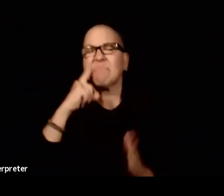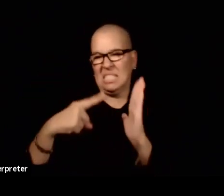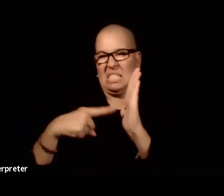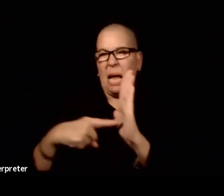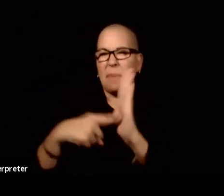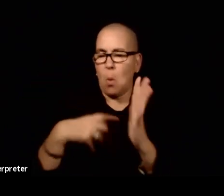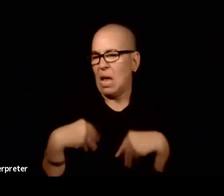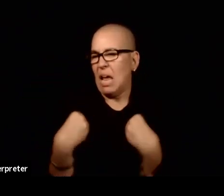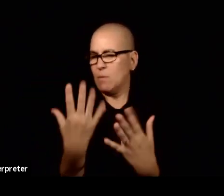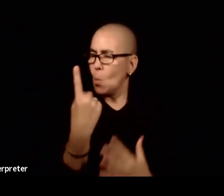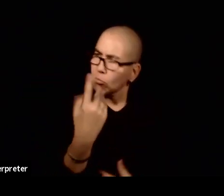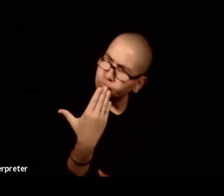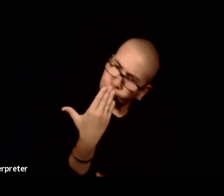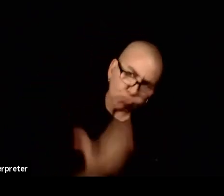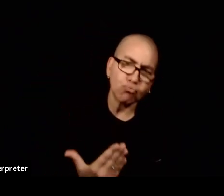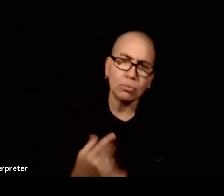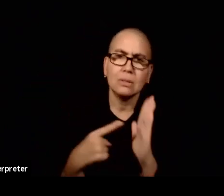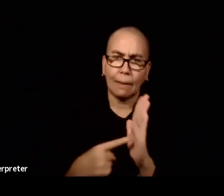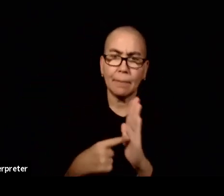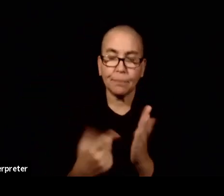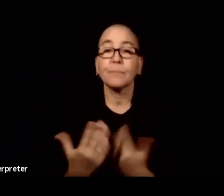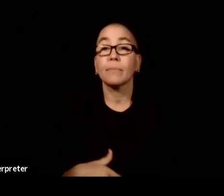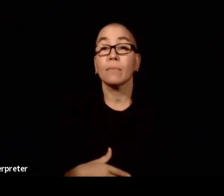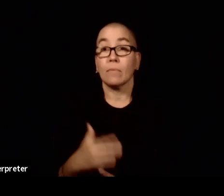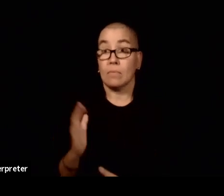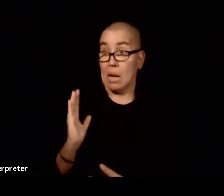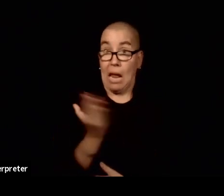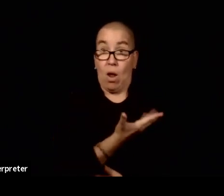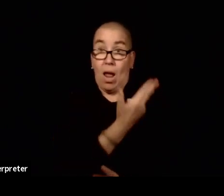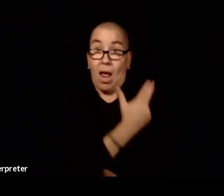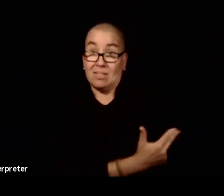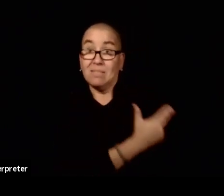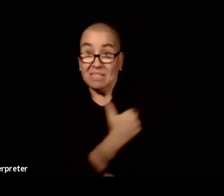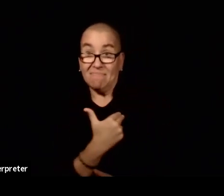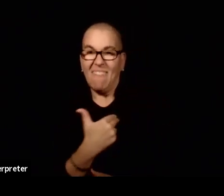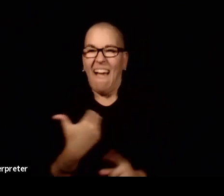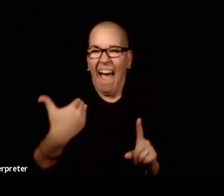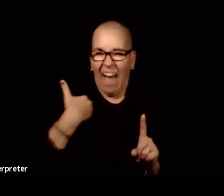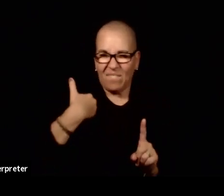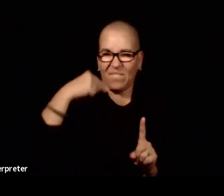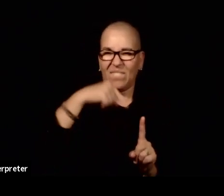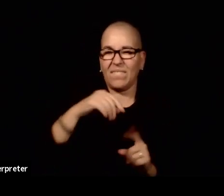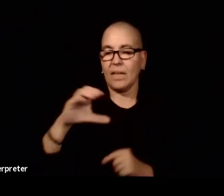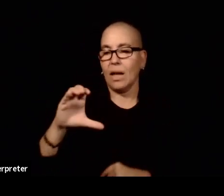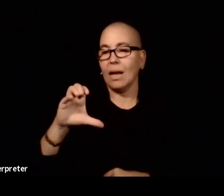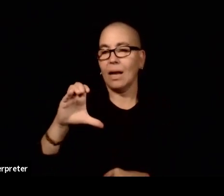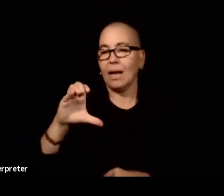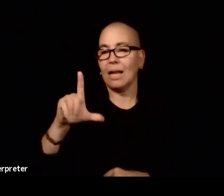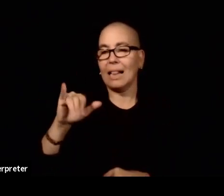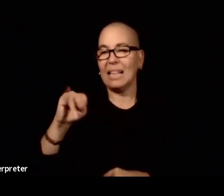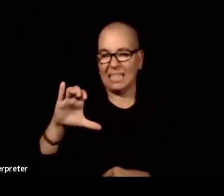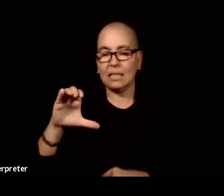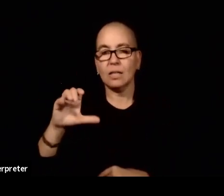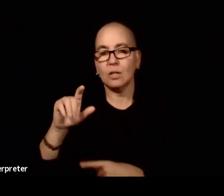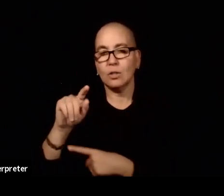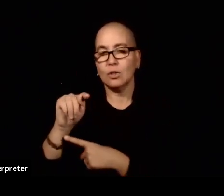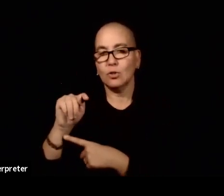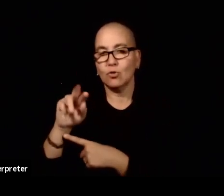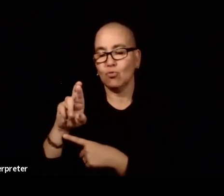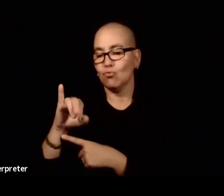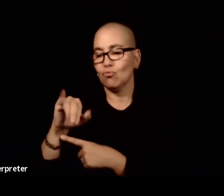have multiple clinical trials that are open, each of them looking at a different approach for the treatment of COVID.